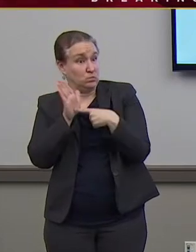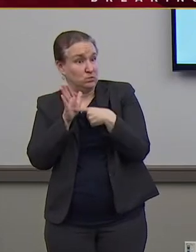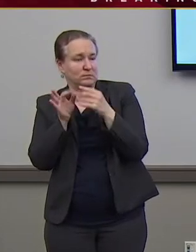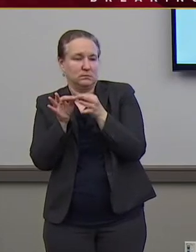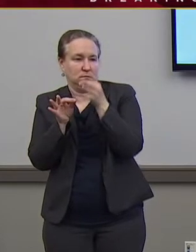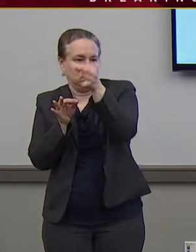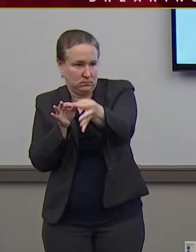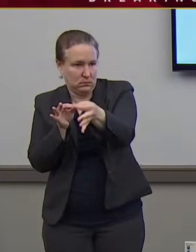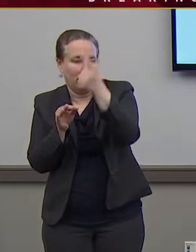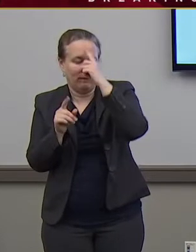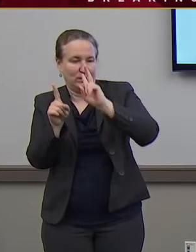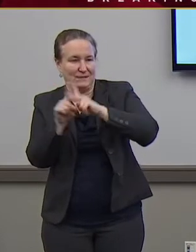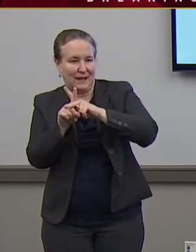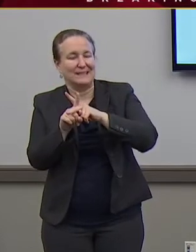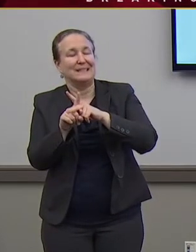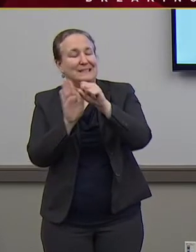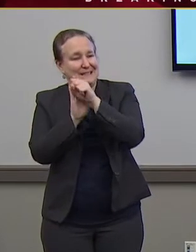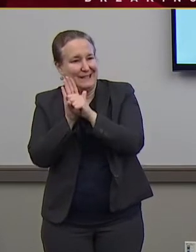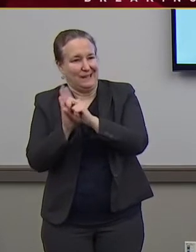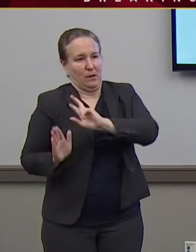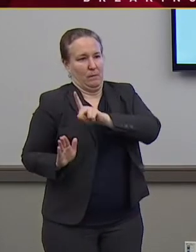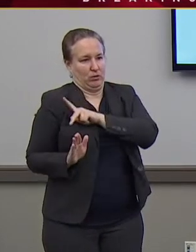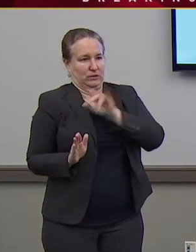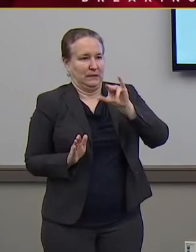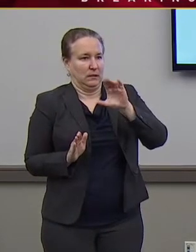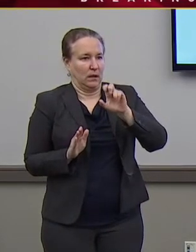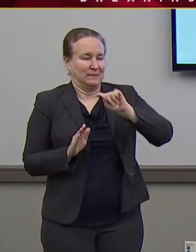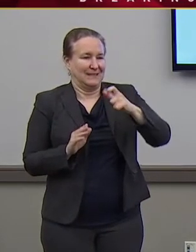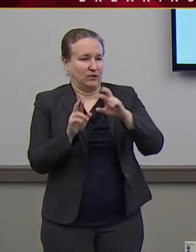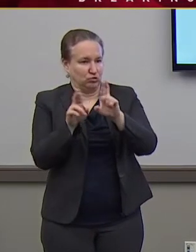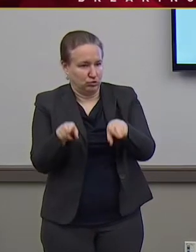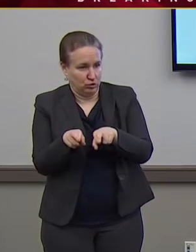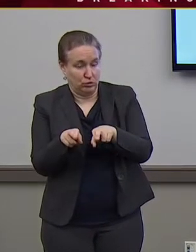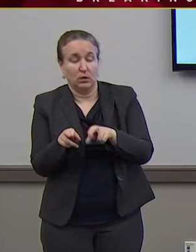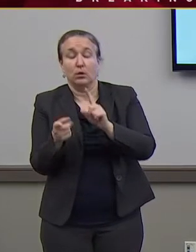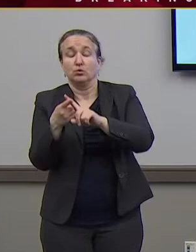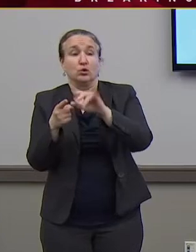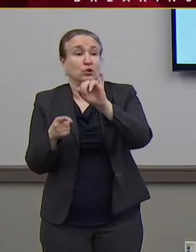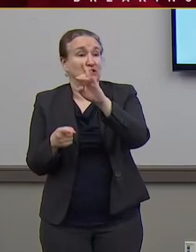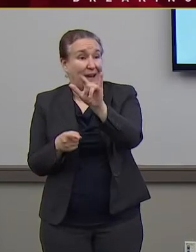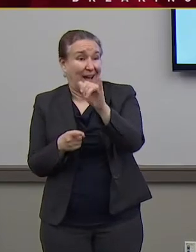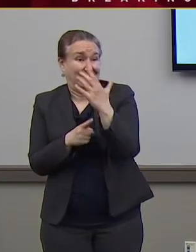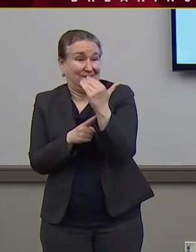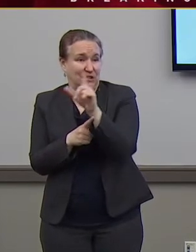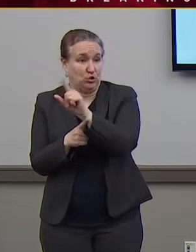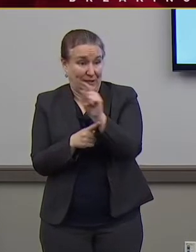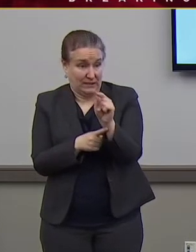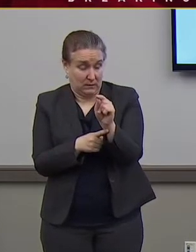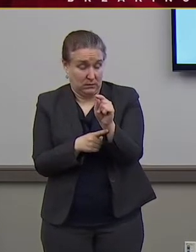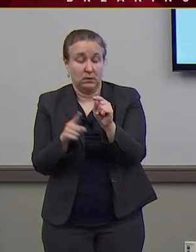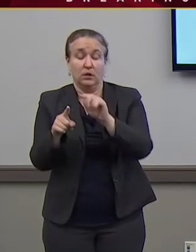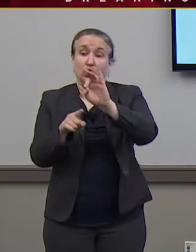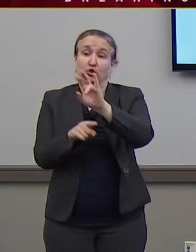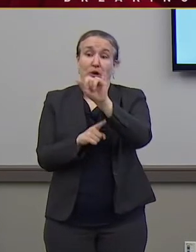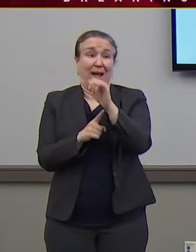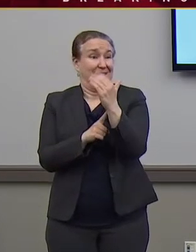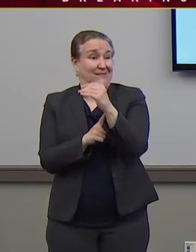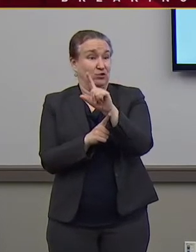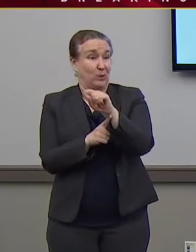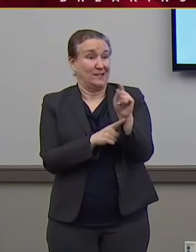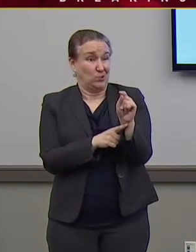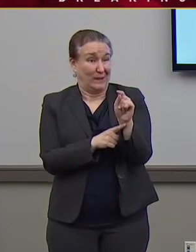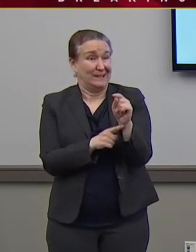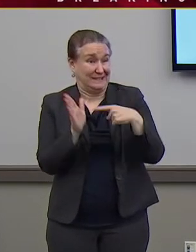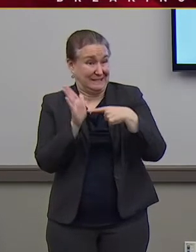to file state personal income tax returns to July 15, 2020. The July 15, 2020